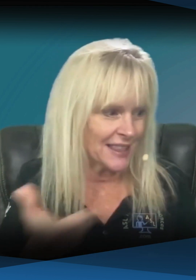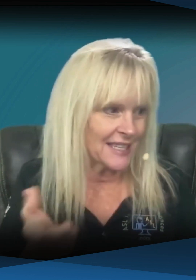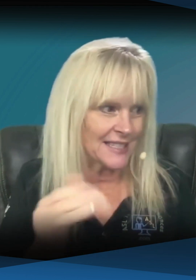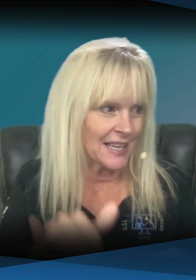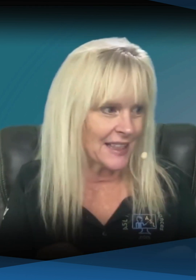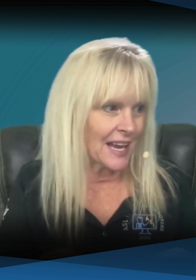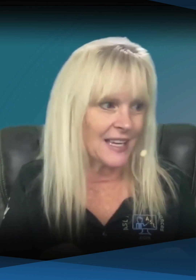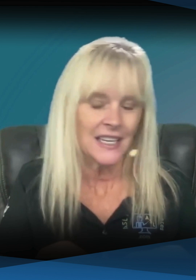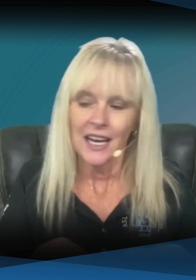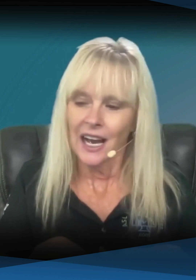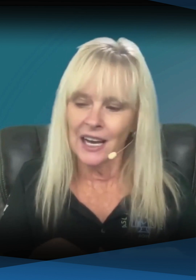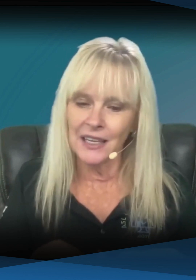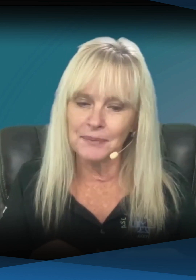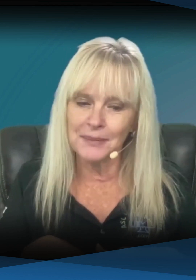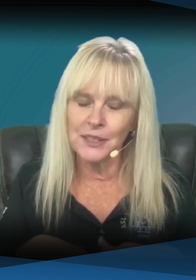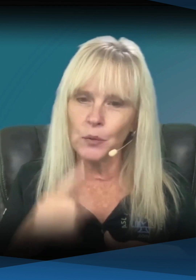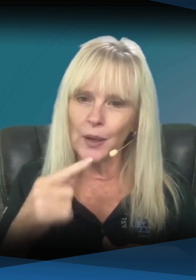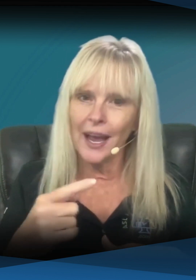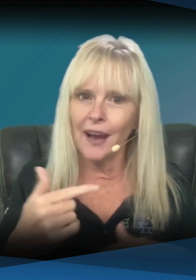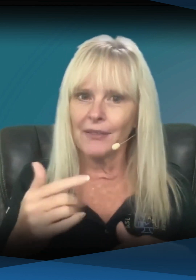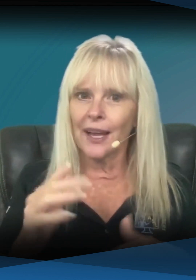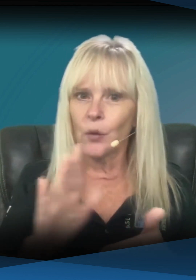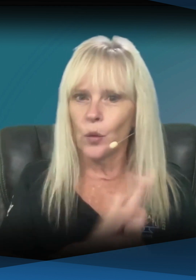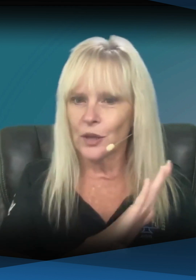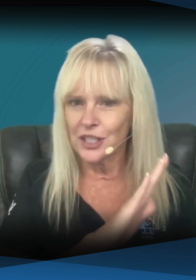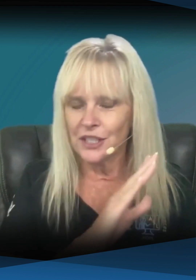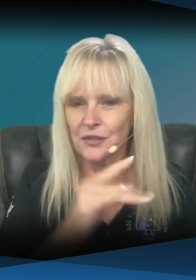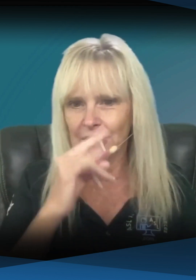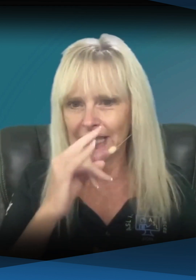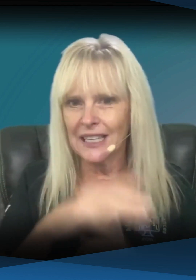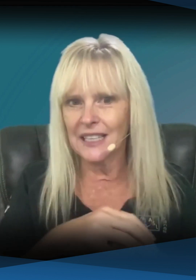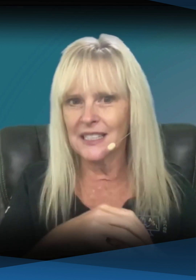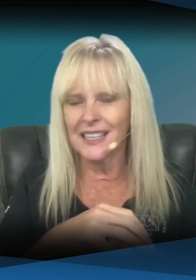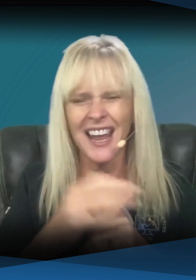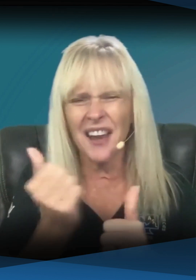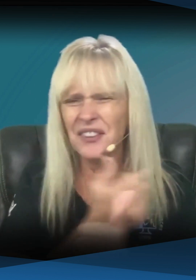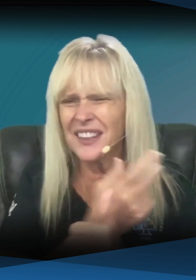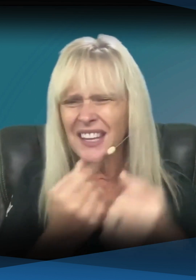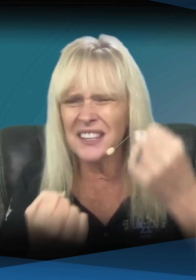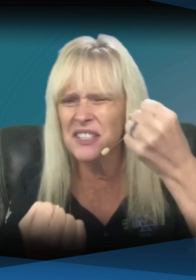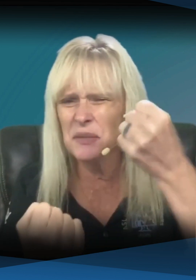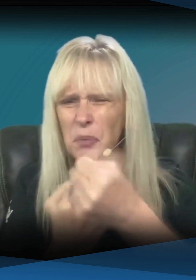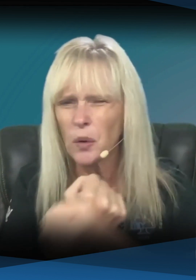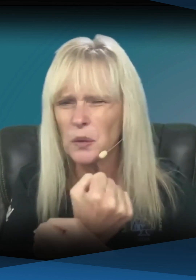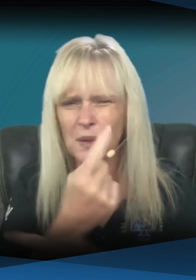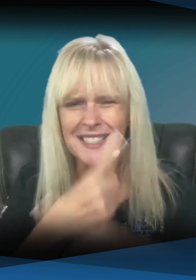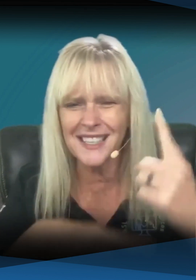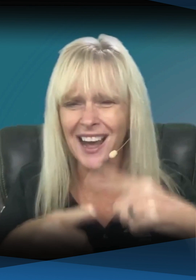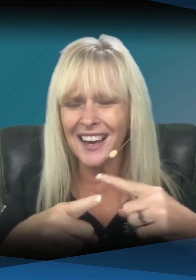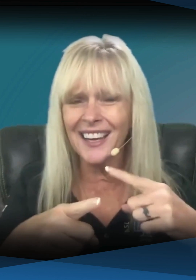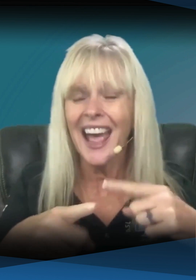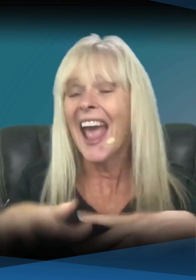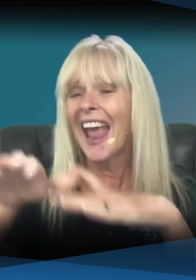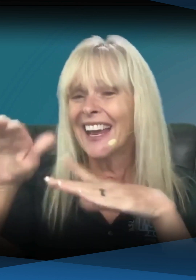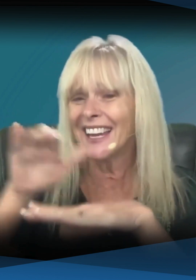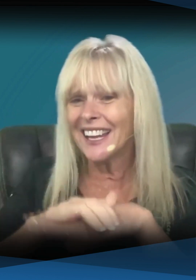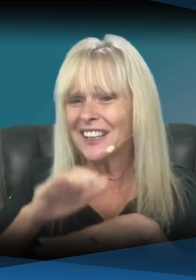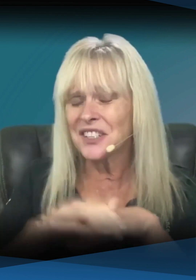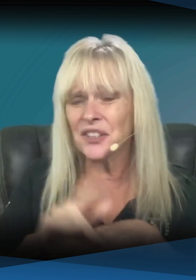like that. So we have like worksheets for the kids, and everything is supported with sign and English, so it can